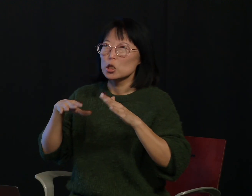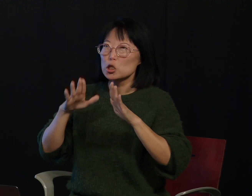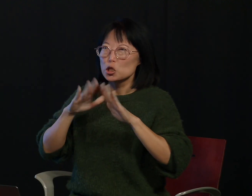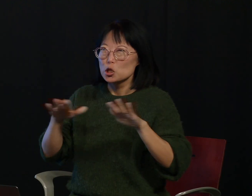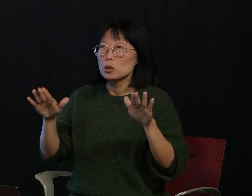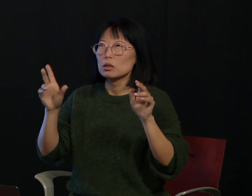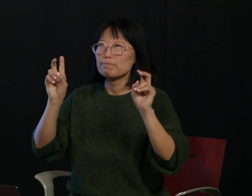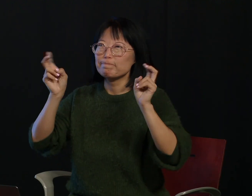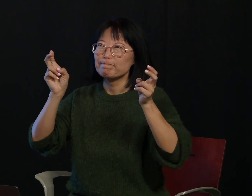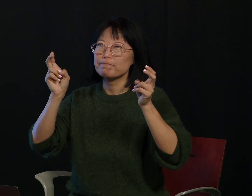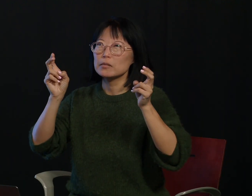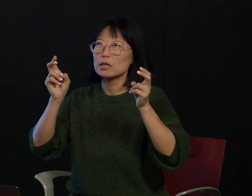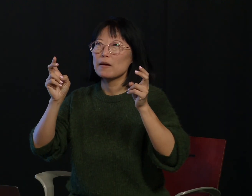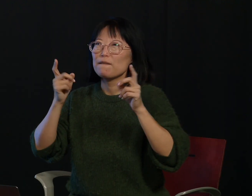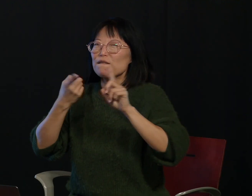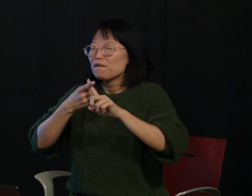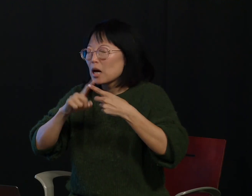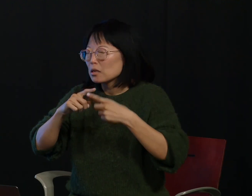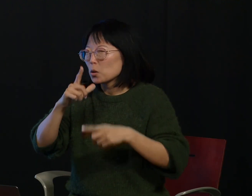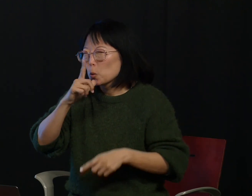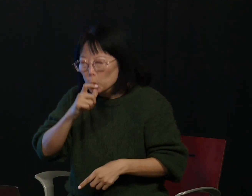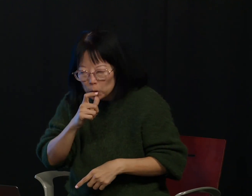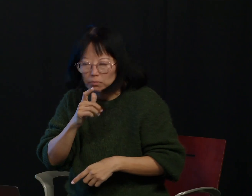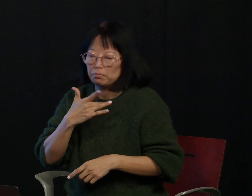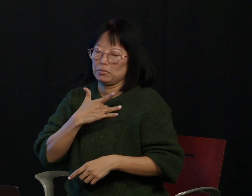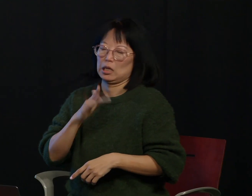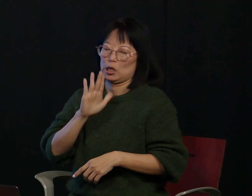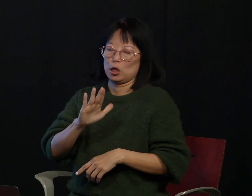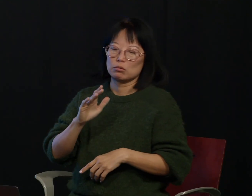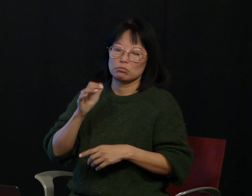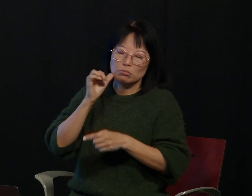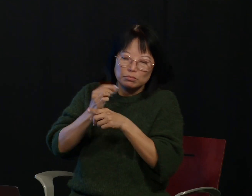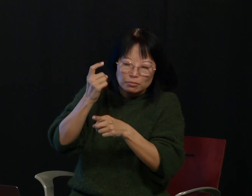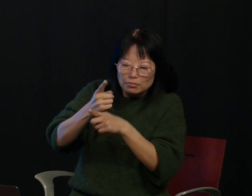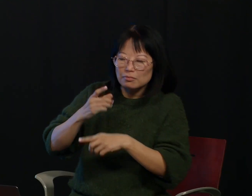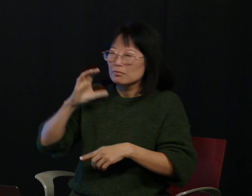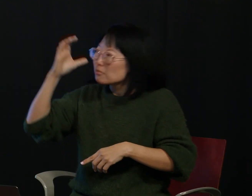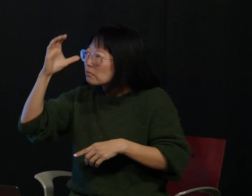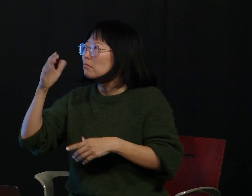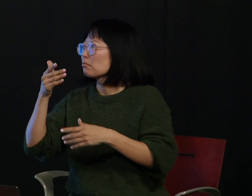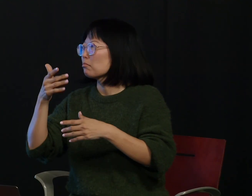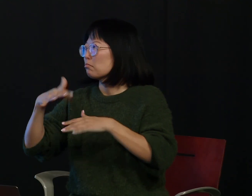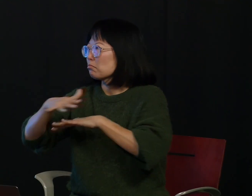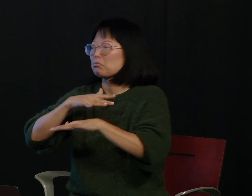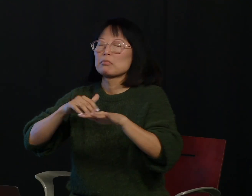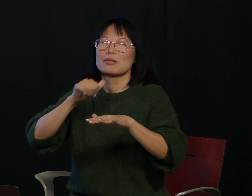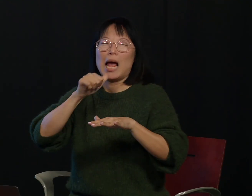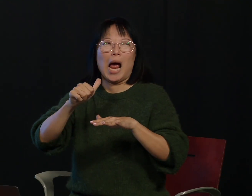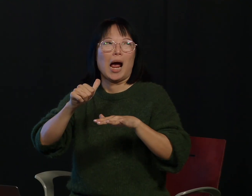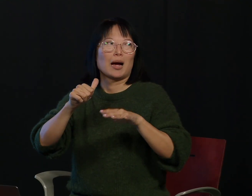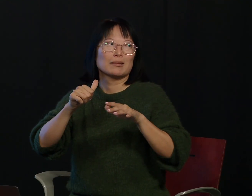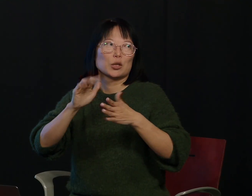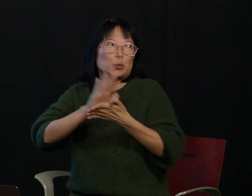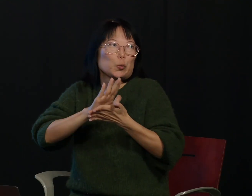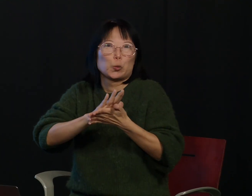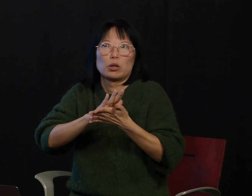the children are friends with their siblings and cousins. They don't go to